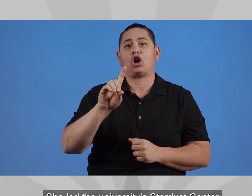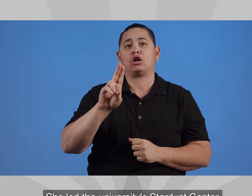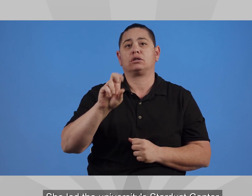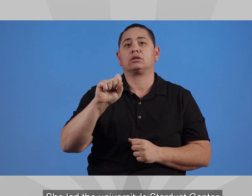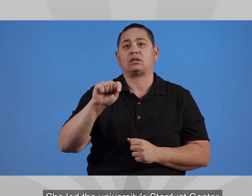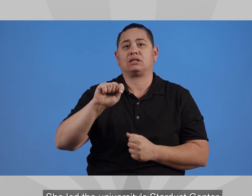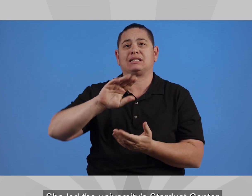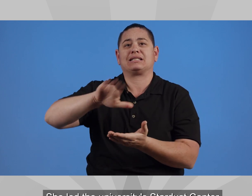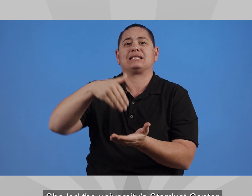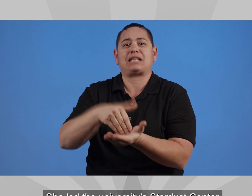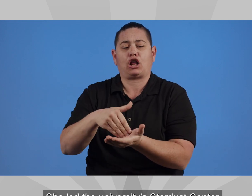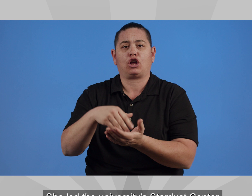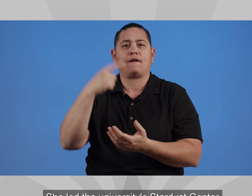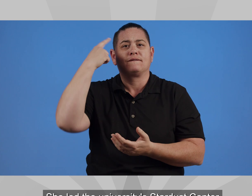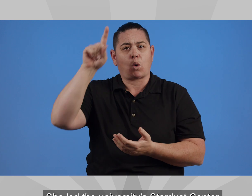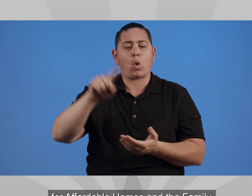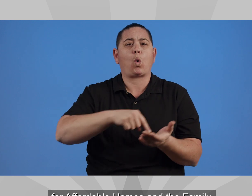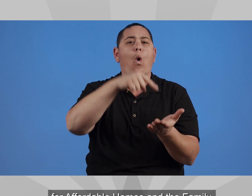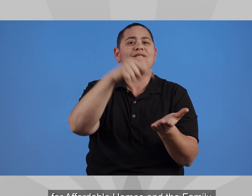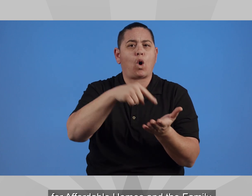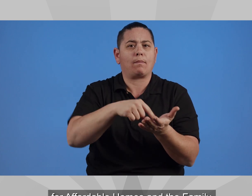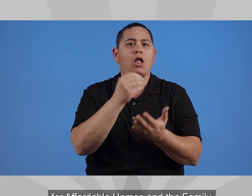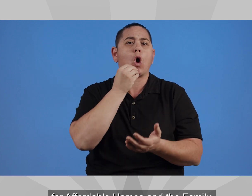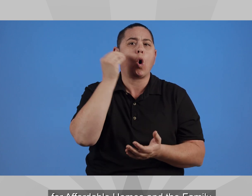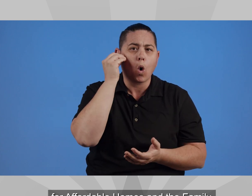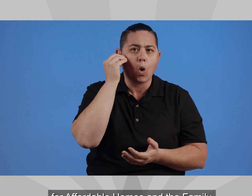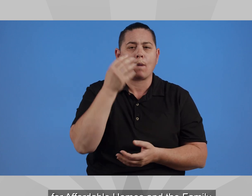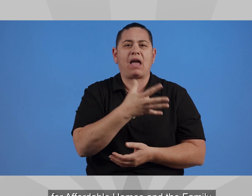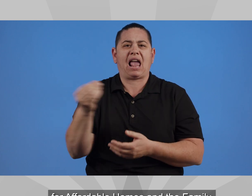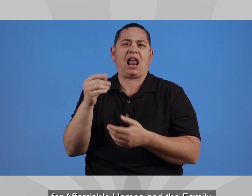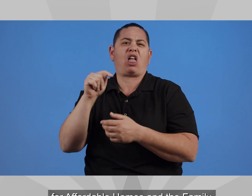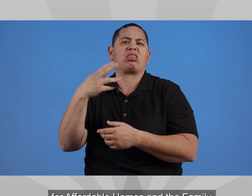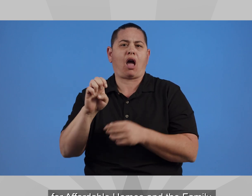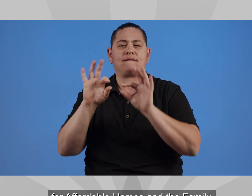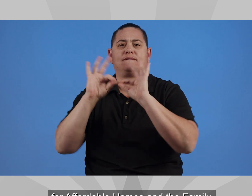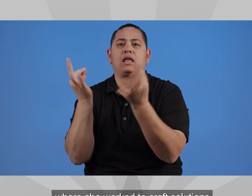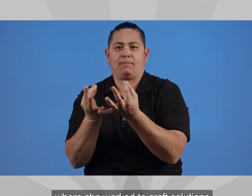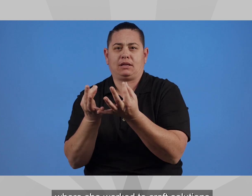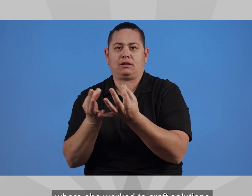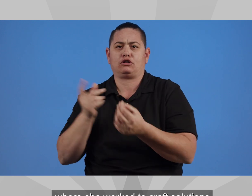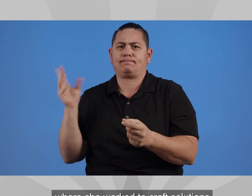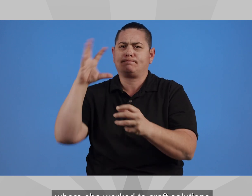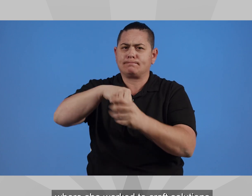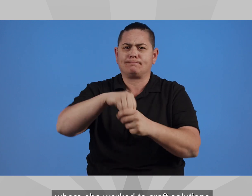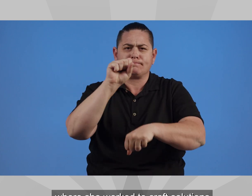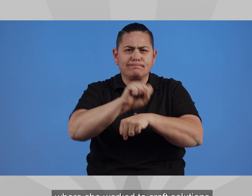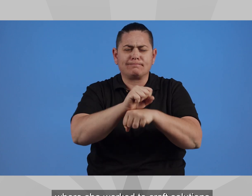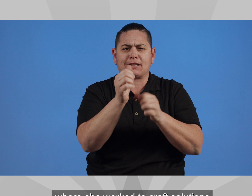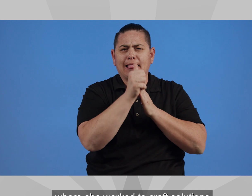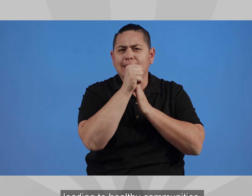She led the university's Stardust Center for Affordable Homes and the Family, where she worked to